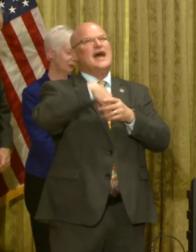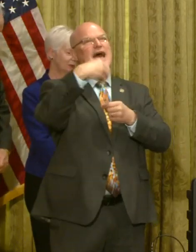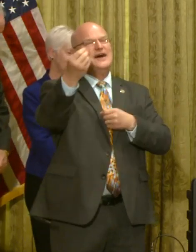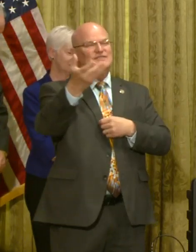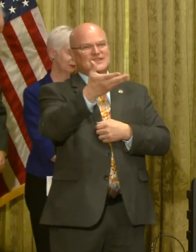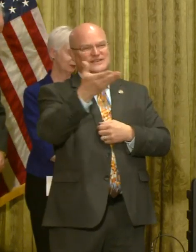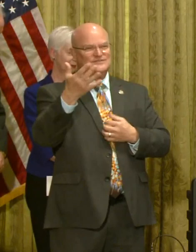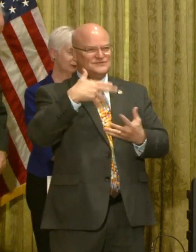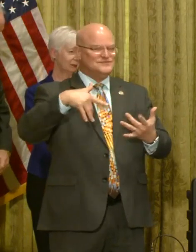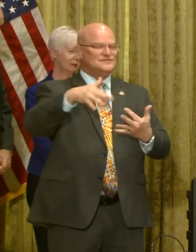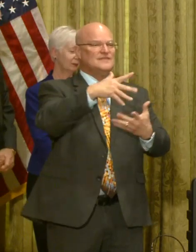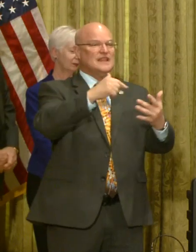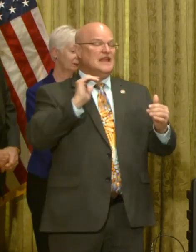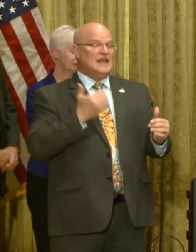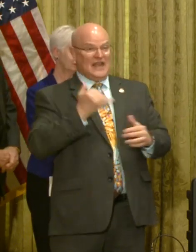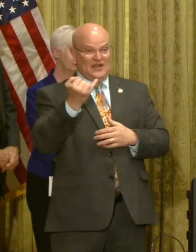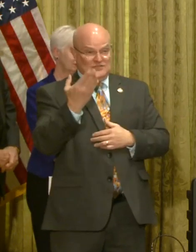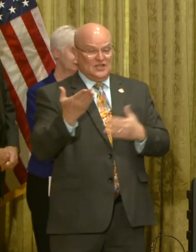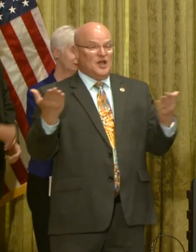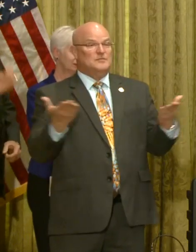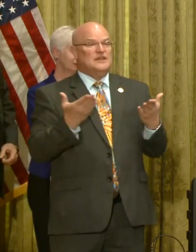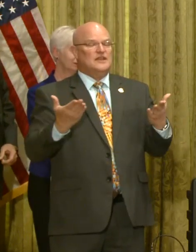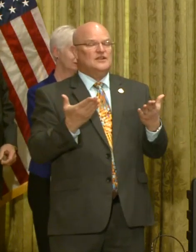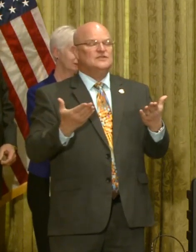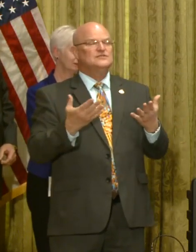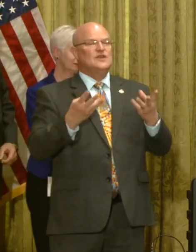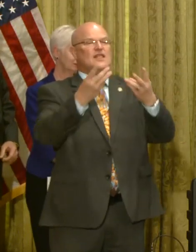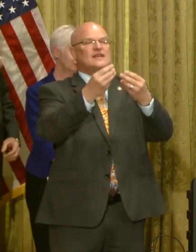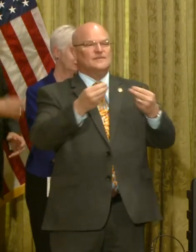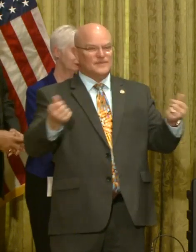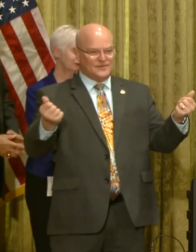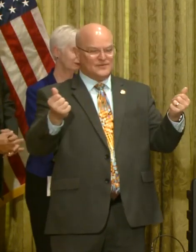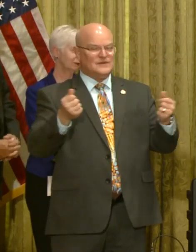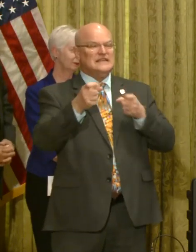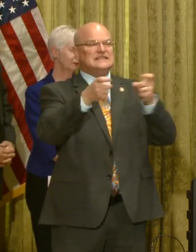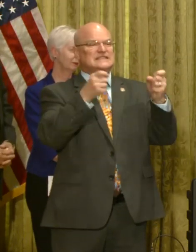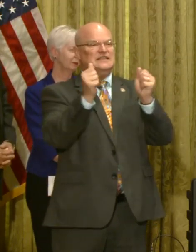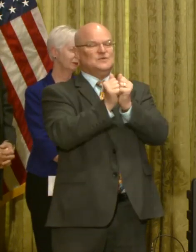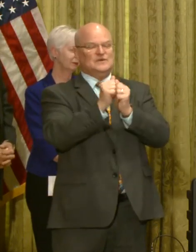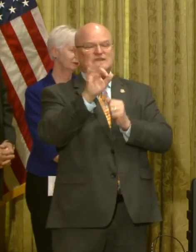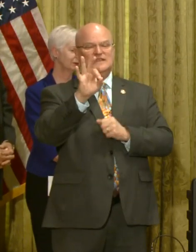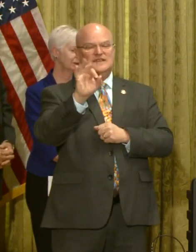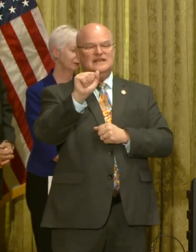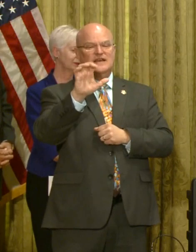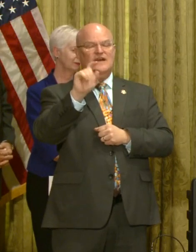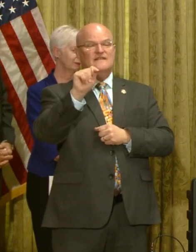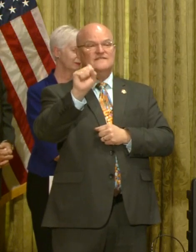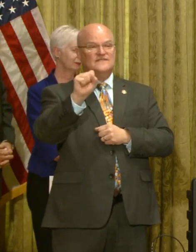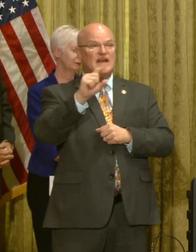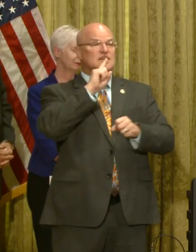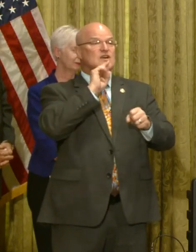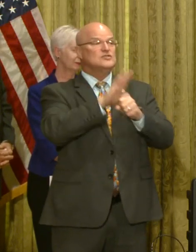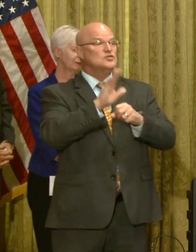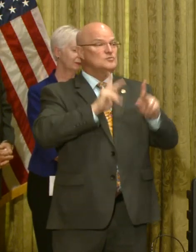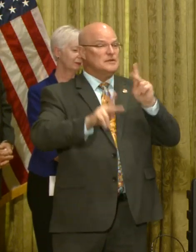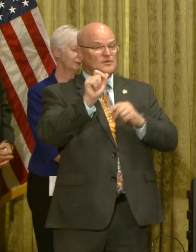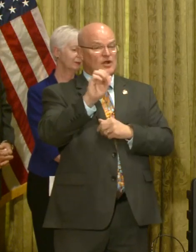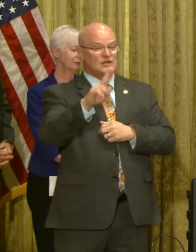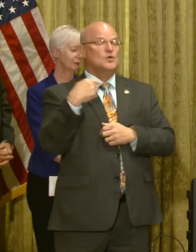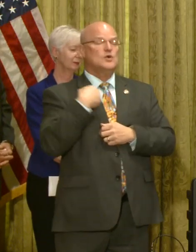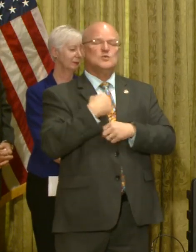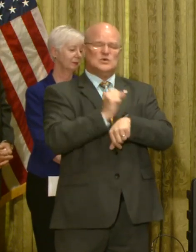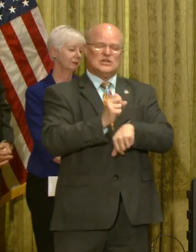there, and our job here is to dispel those, to deal with facts, to assure everyone in Arkansas that we're working very